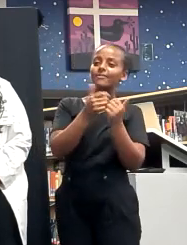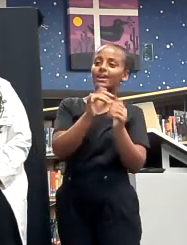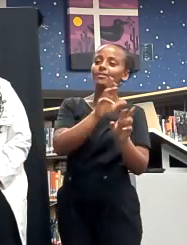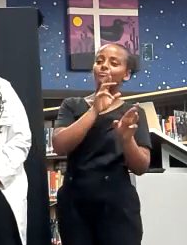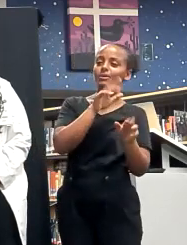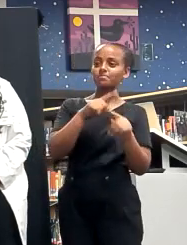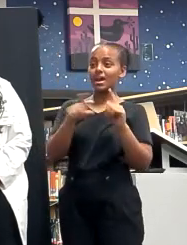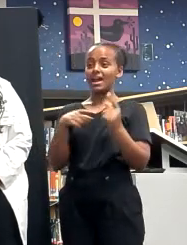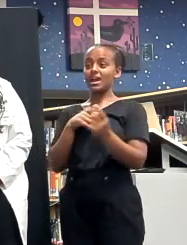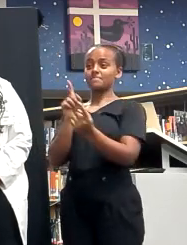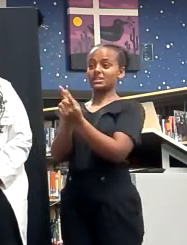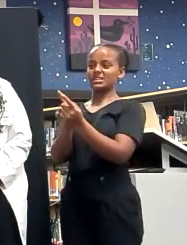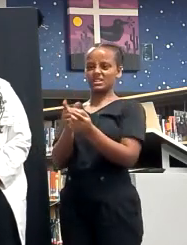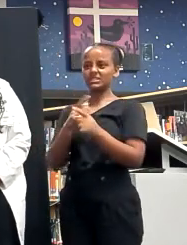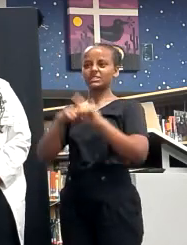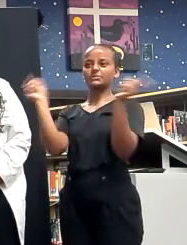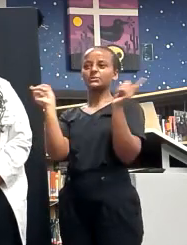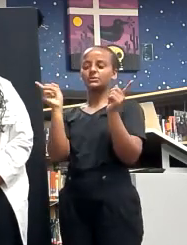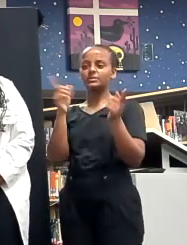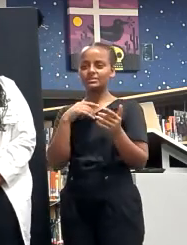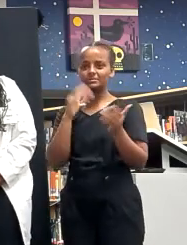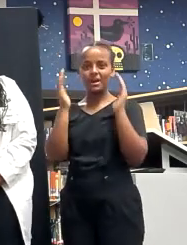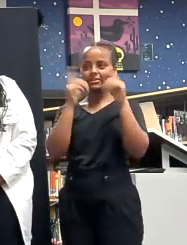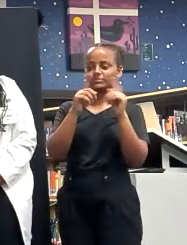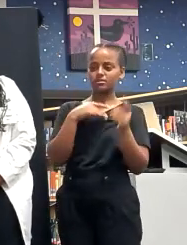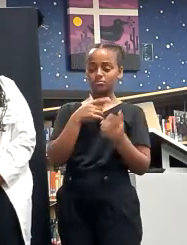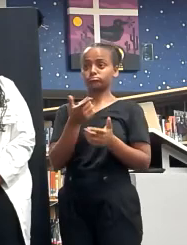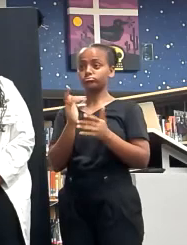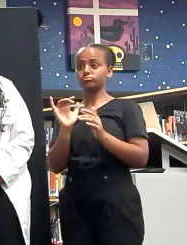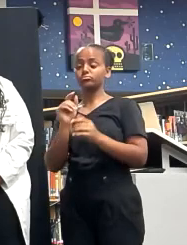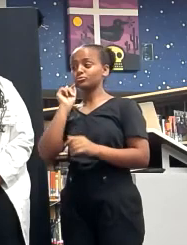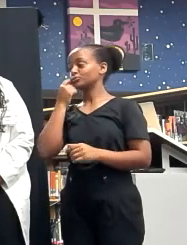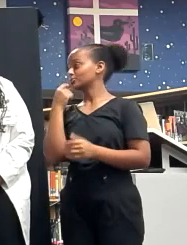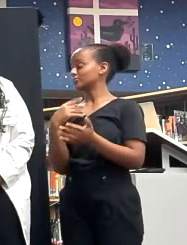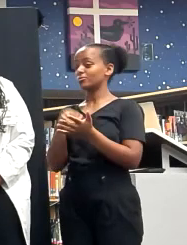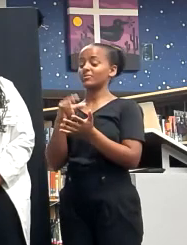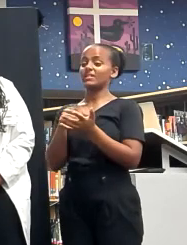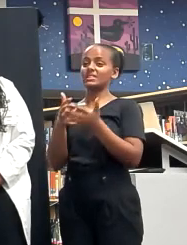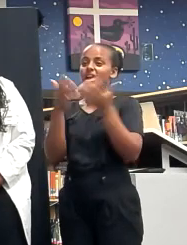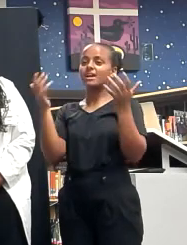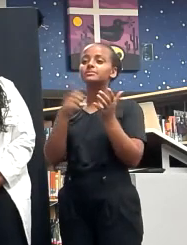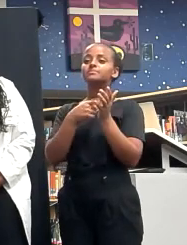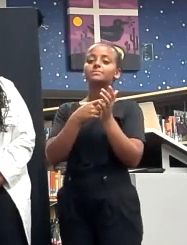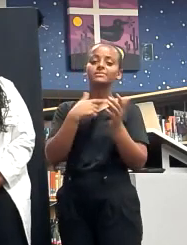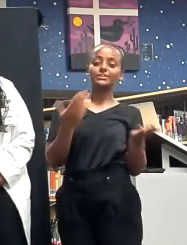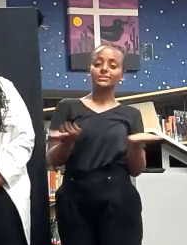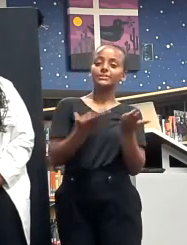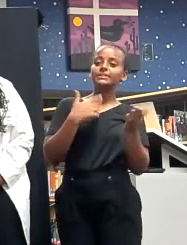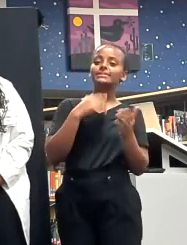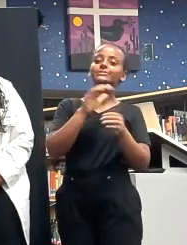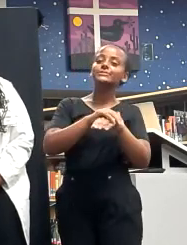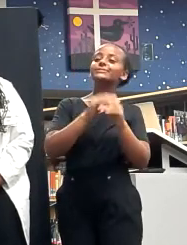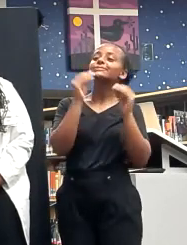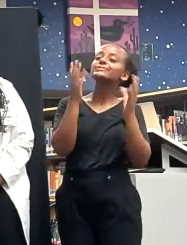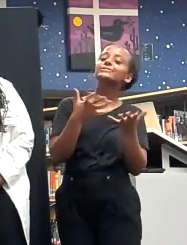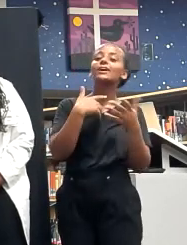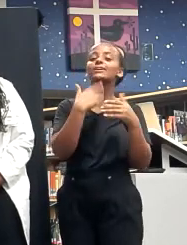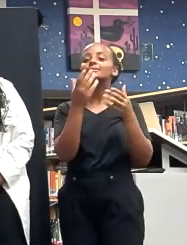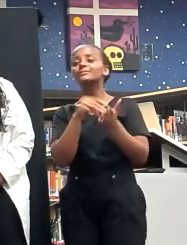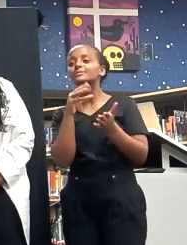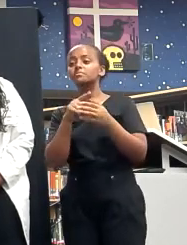you know, giving feedback to the doctor, or excuse me, the patient about how they're doing was really different than what I was thinking. And I thought that was really